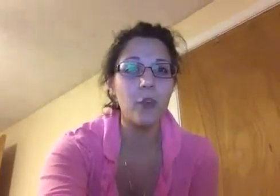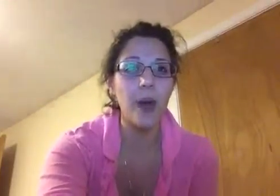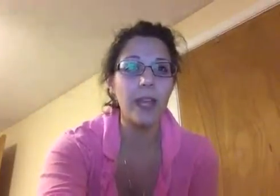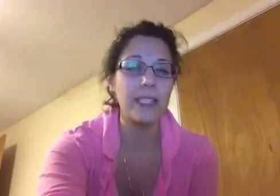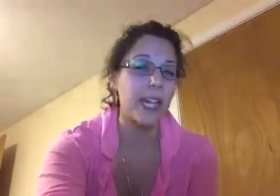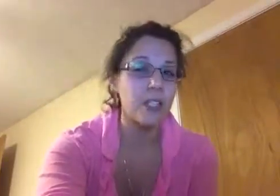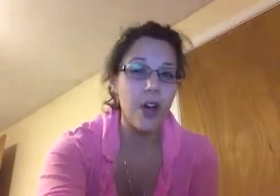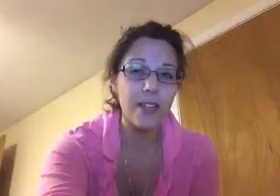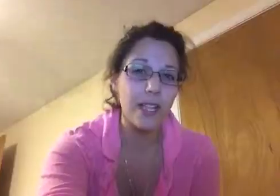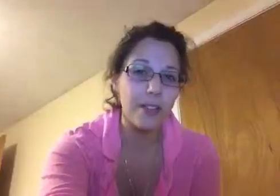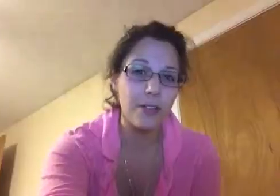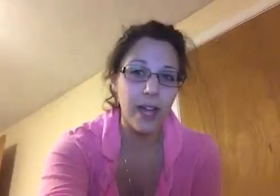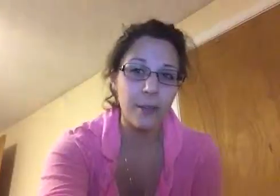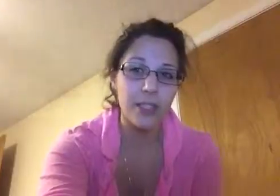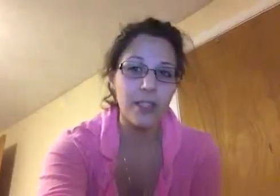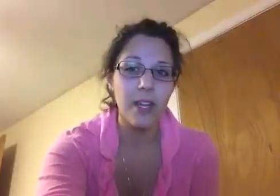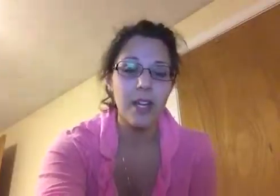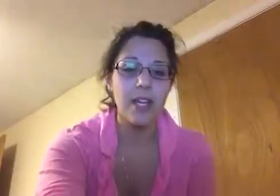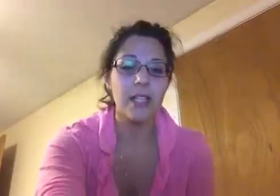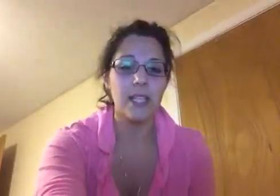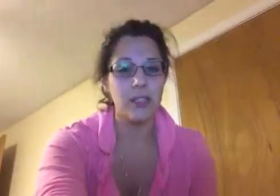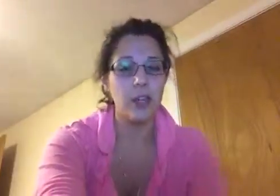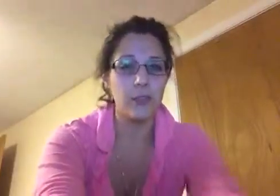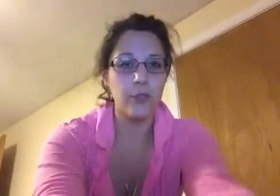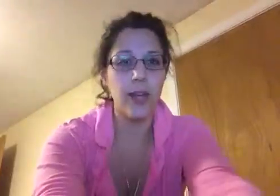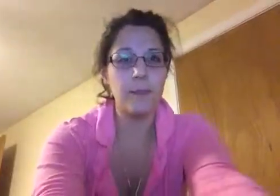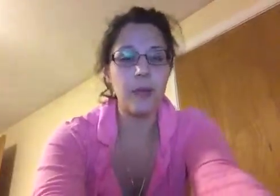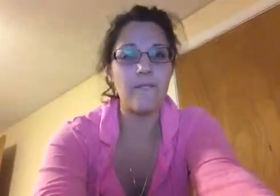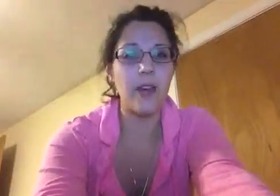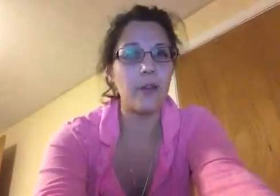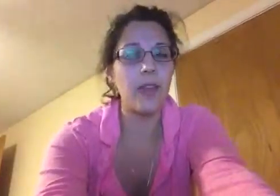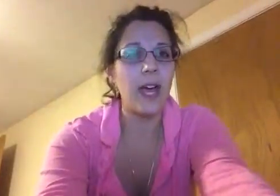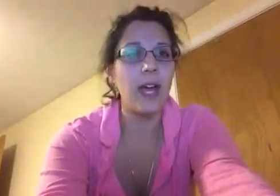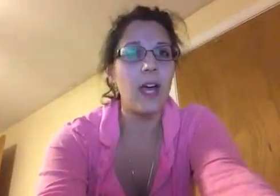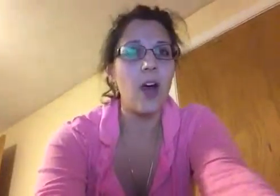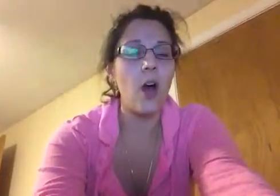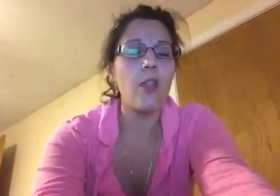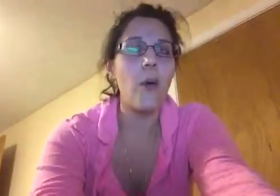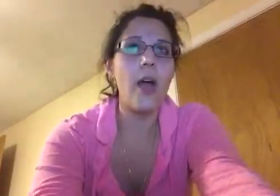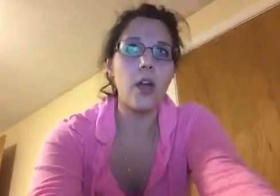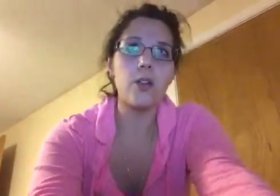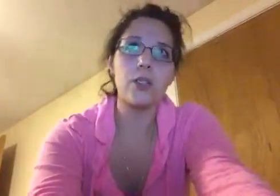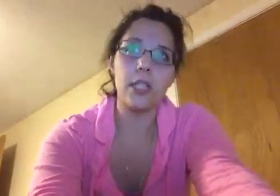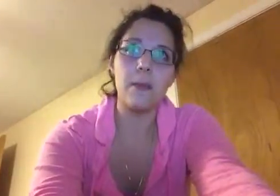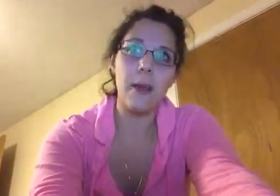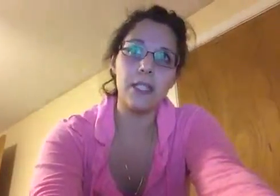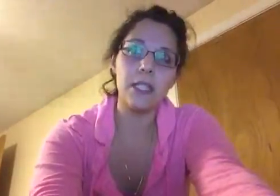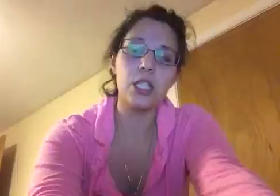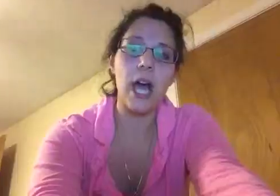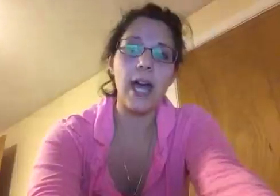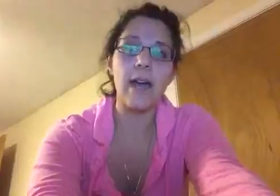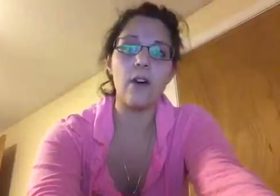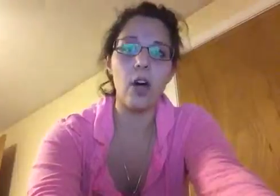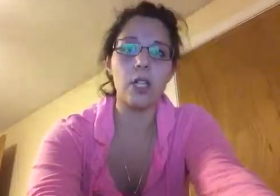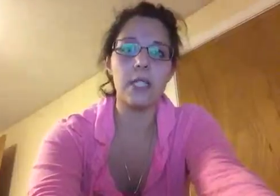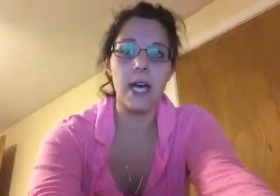want like a TED Talks, I could do that. We did TED Talks a few times, but I found that although I understand the message, I have a hard